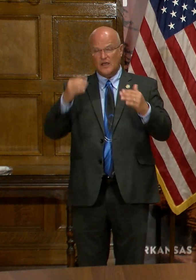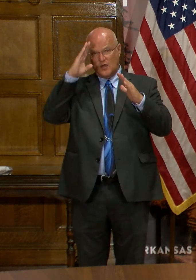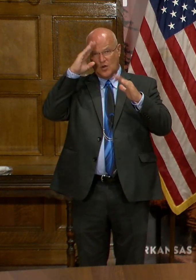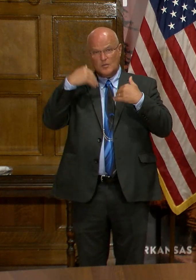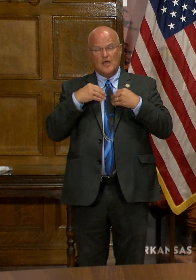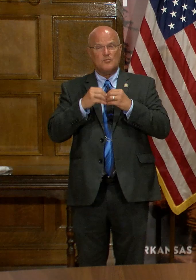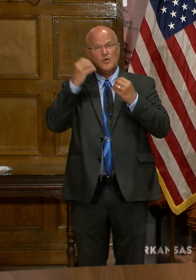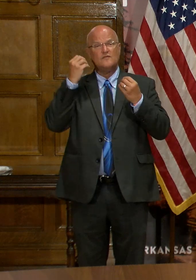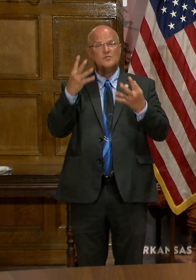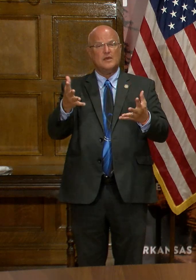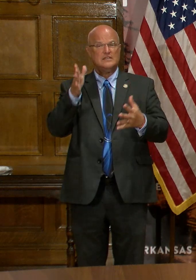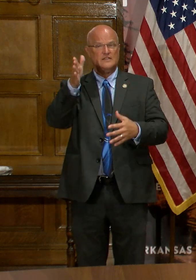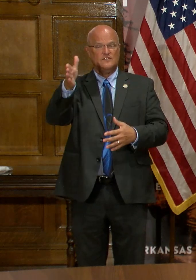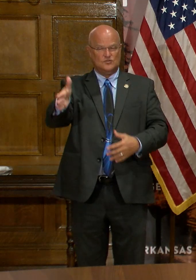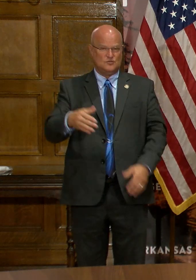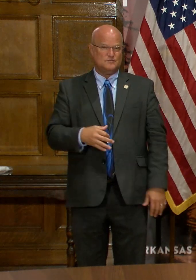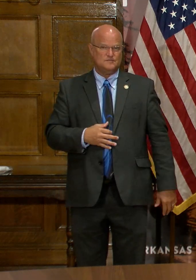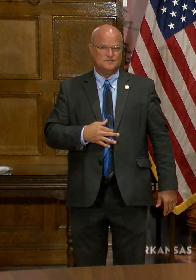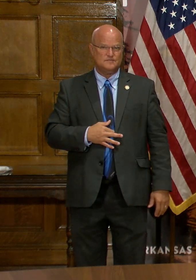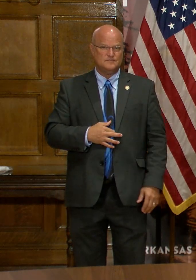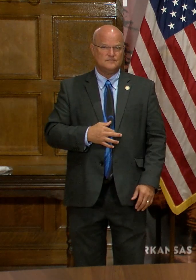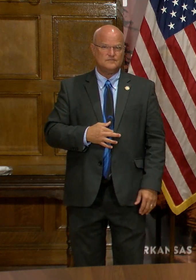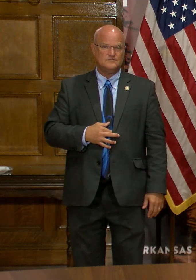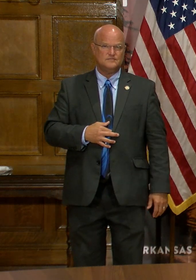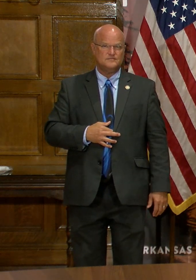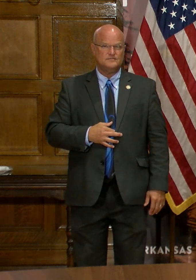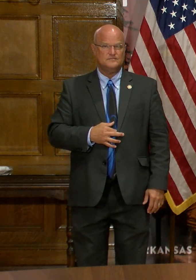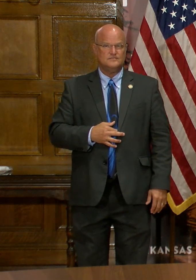to have more information in the future.